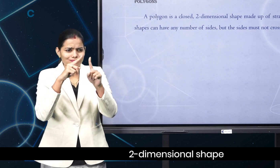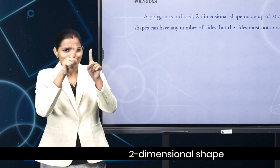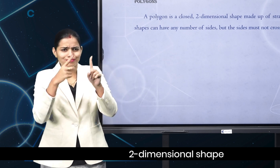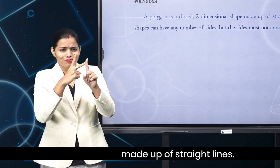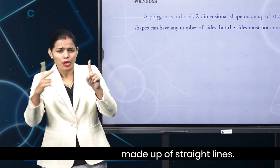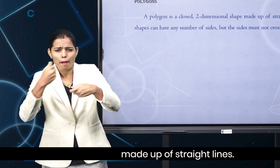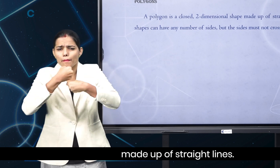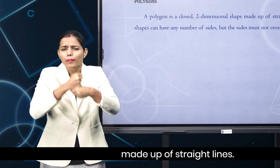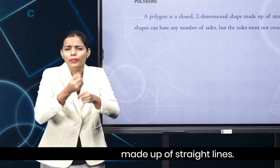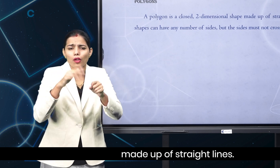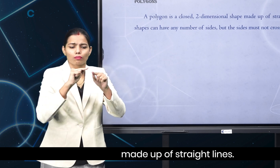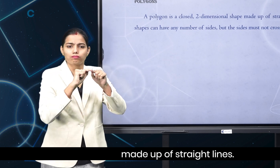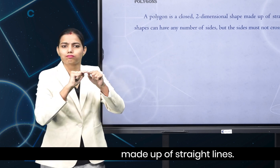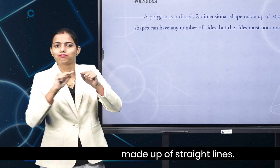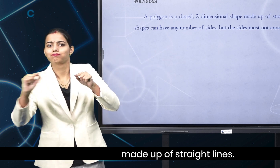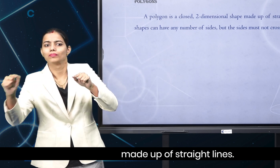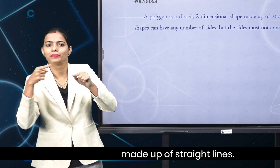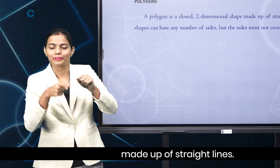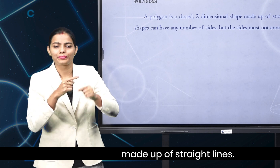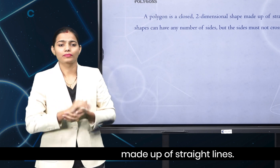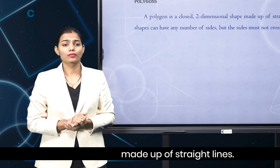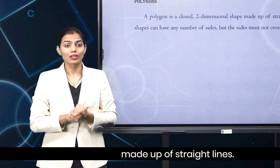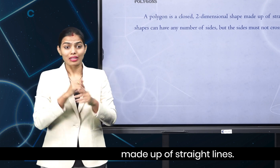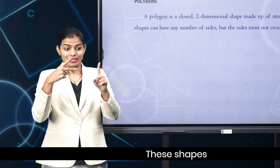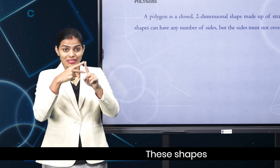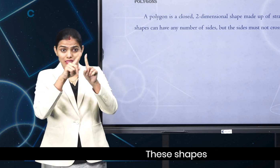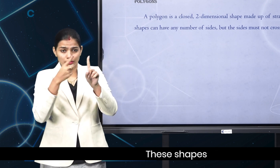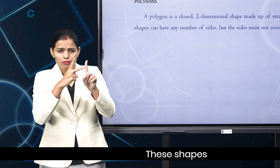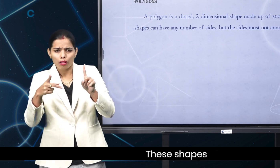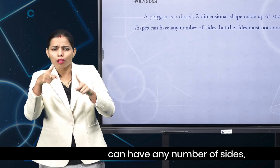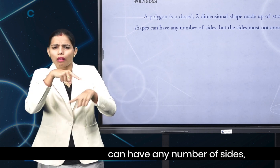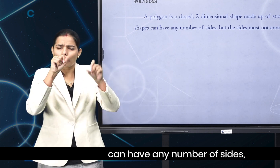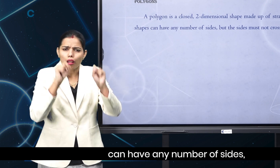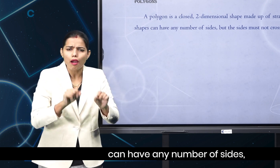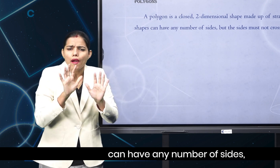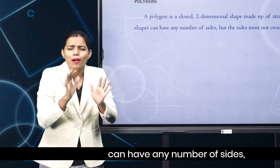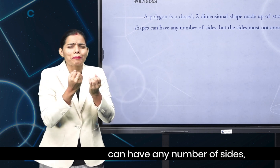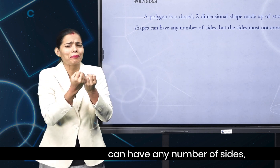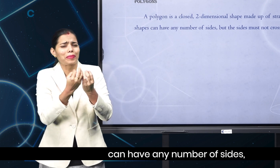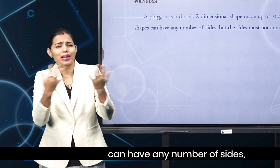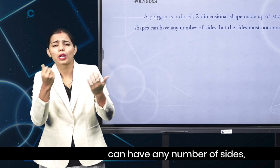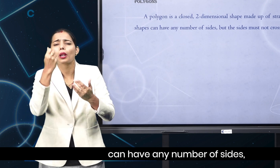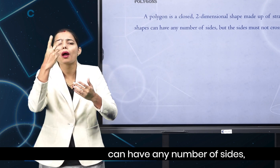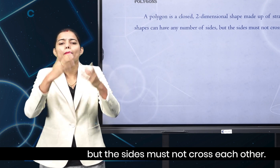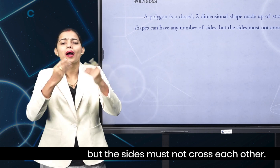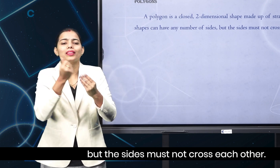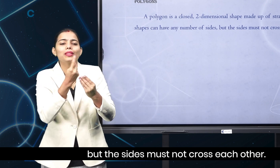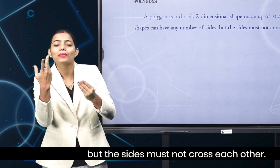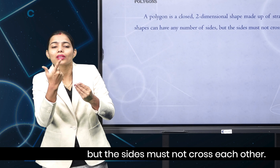shape made up of straight lines. These shapes can have any number of sides, but the